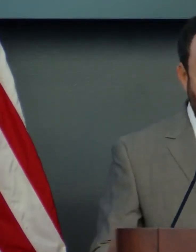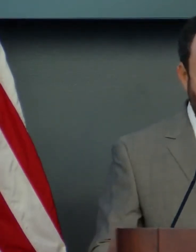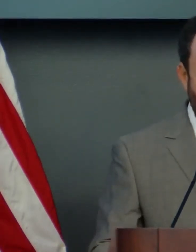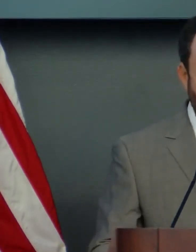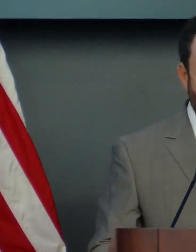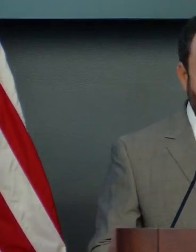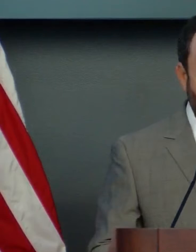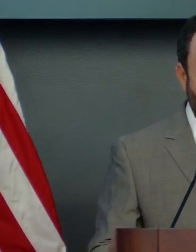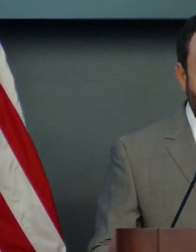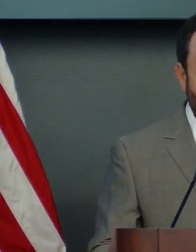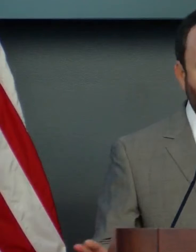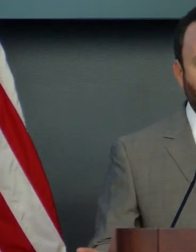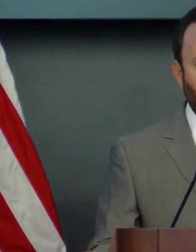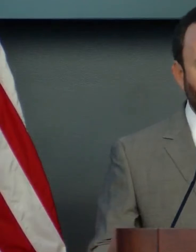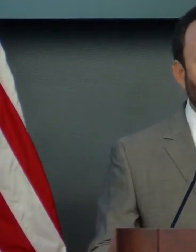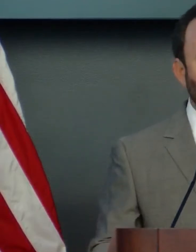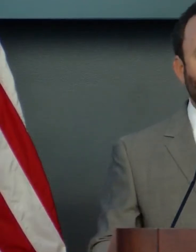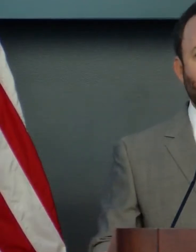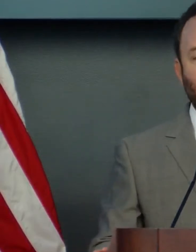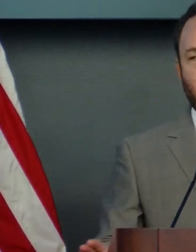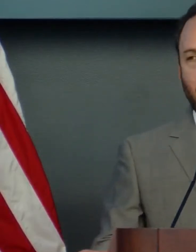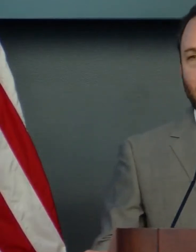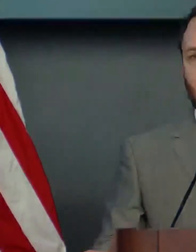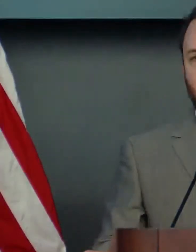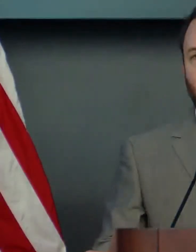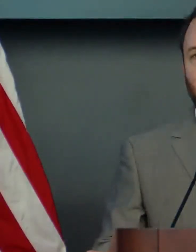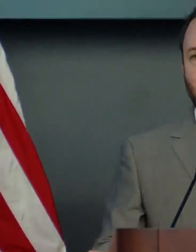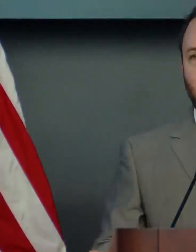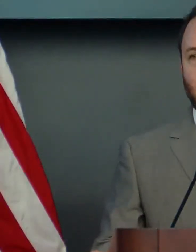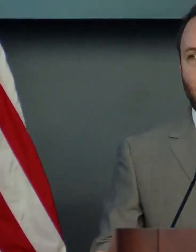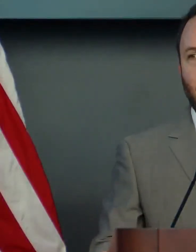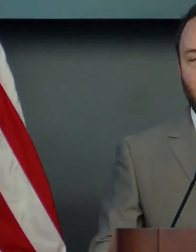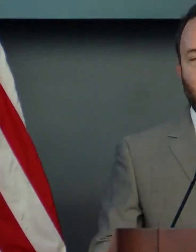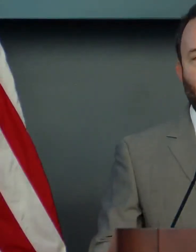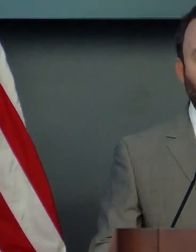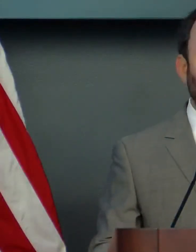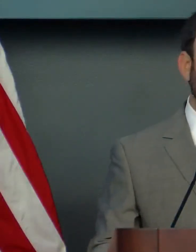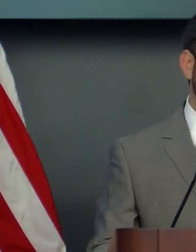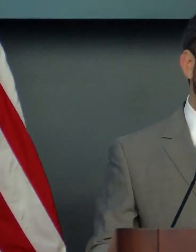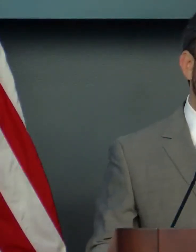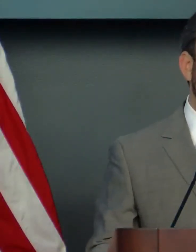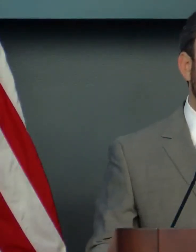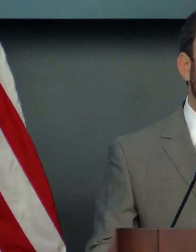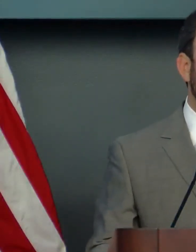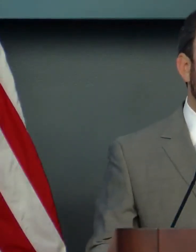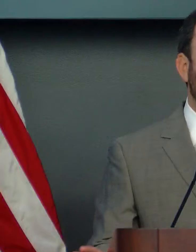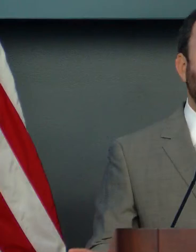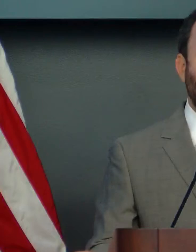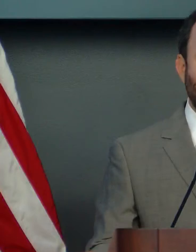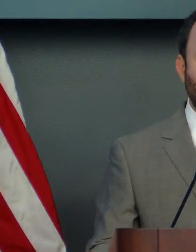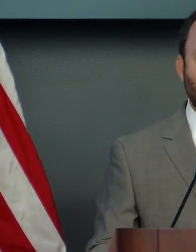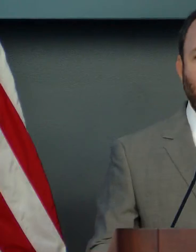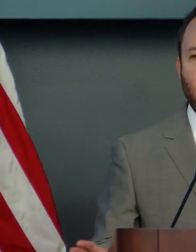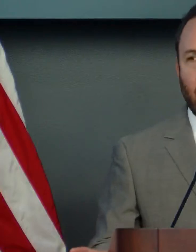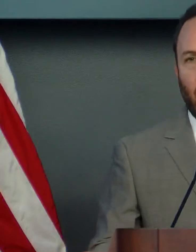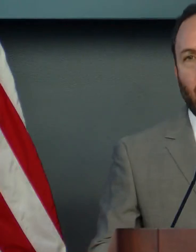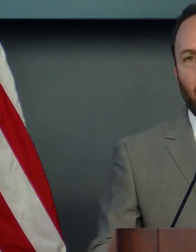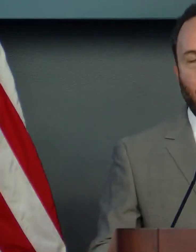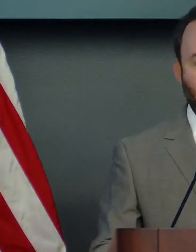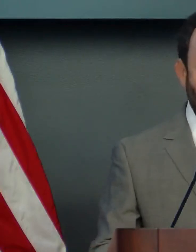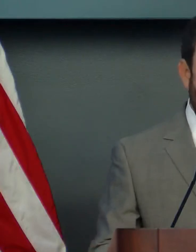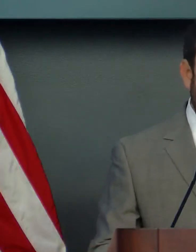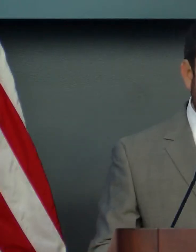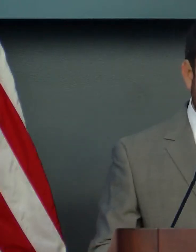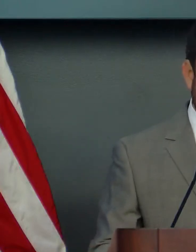you'll see COVID-like illness. This is the percent of ER visits that are attributable to COVID-like symptoms like